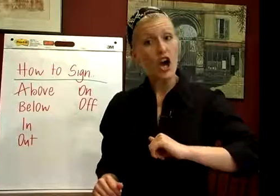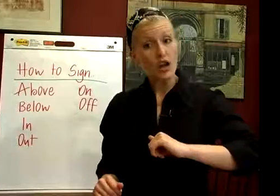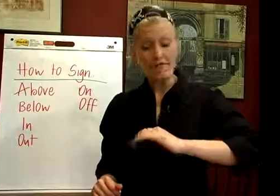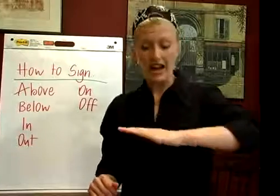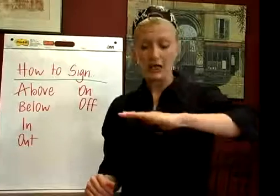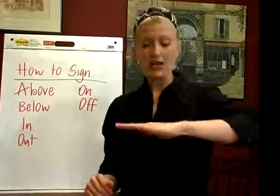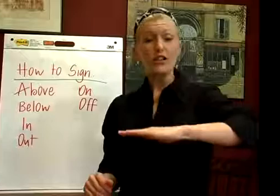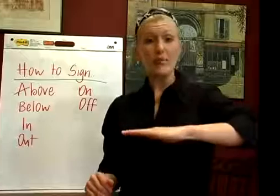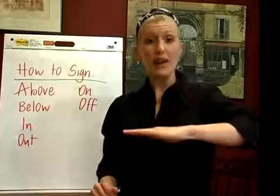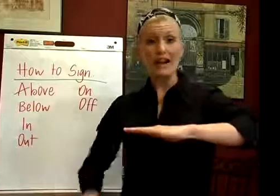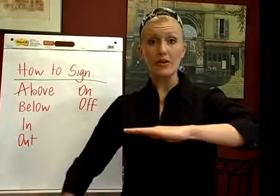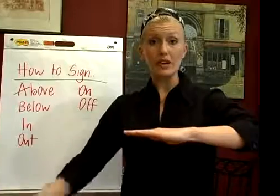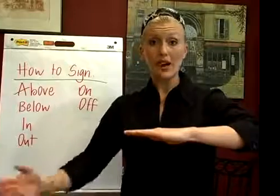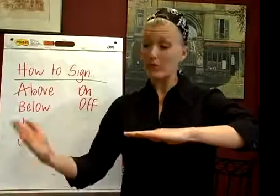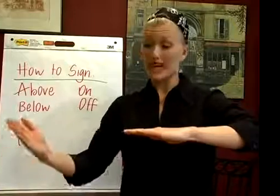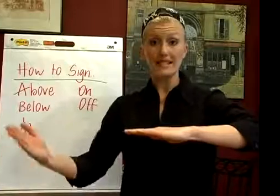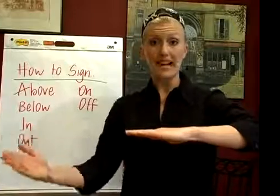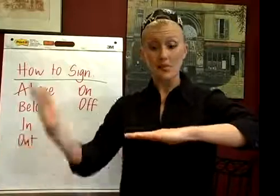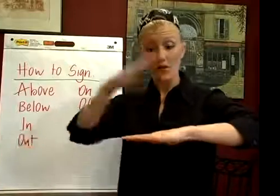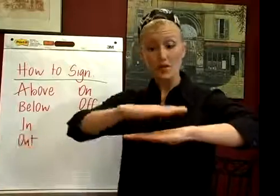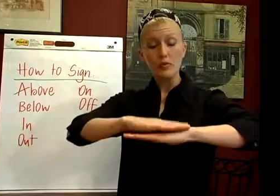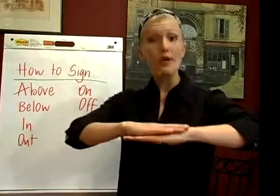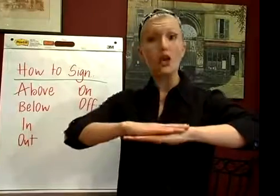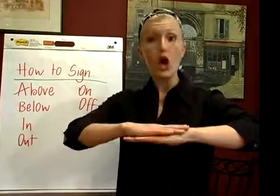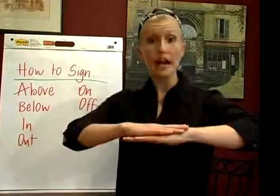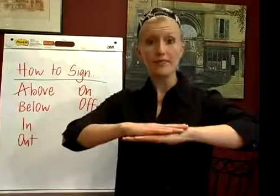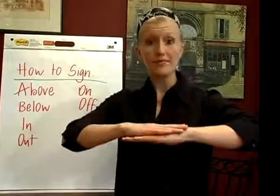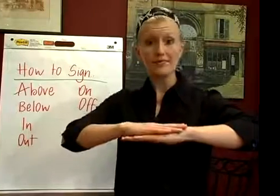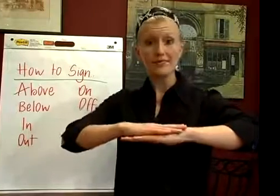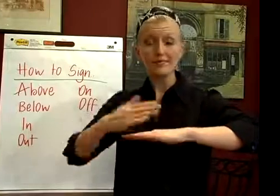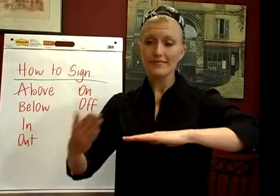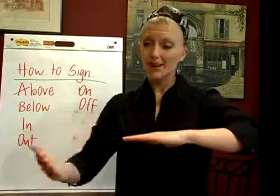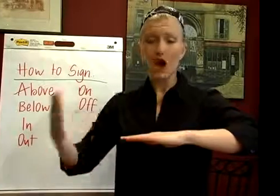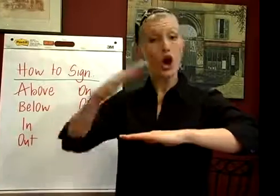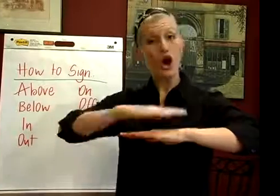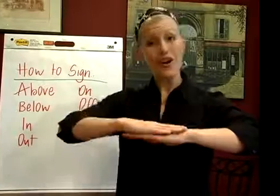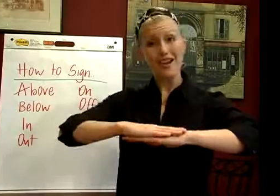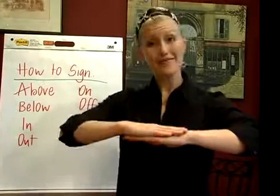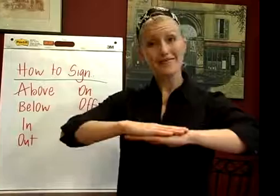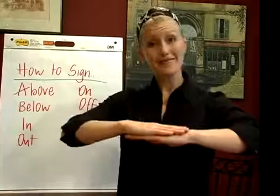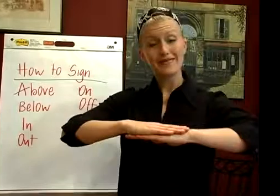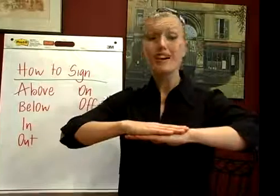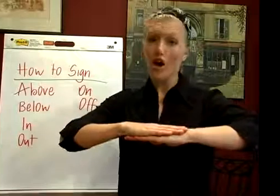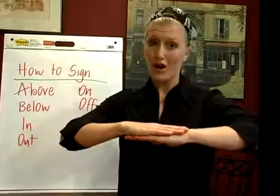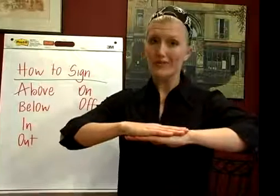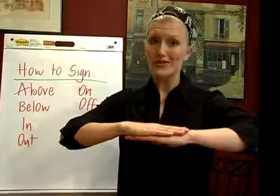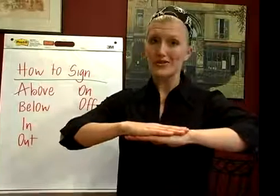off now. Keep your hand out here and we'll take this hand and we'll put it on. On. Off, I'm sure you